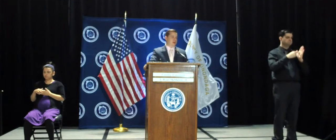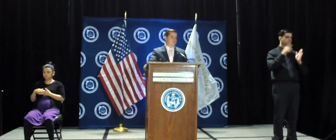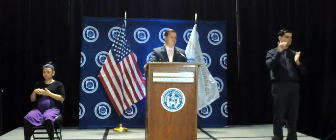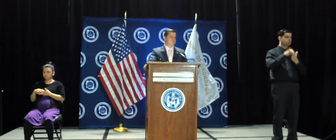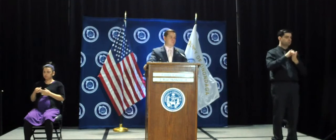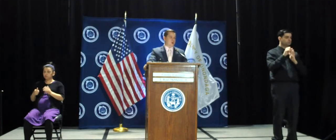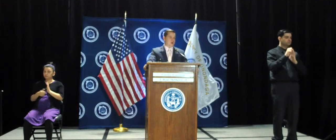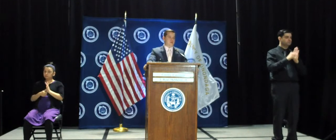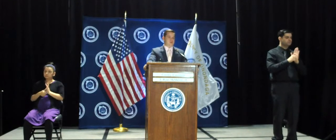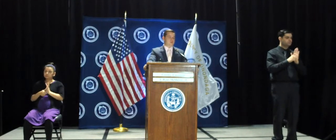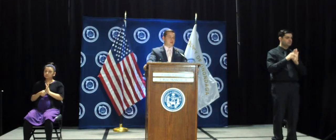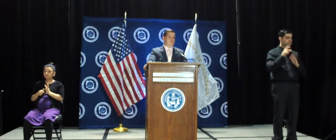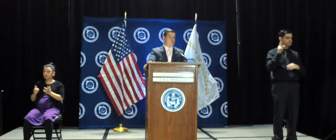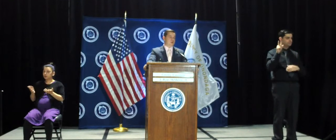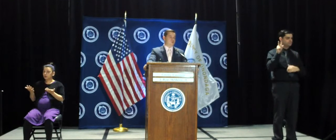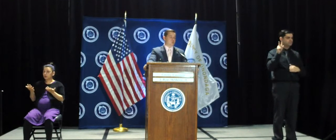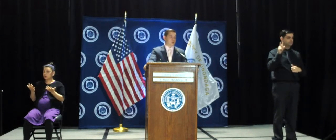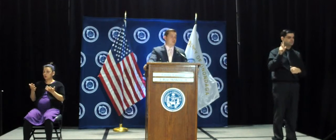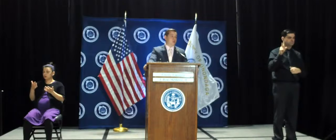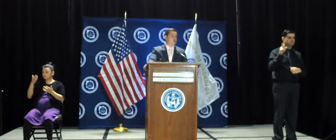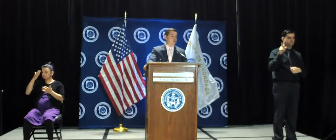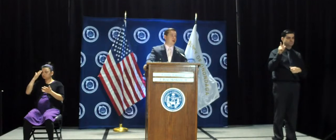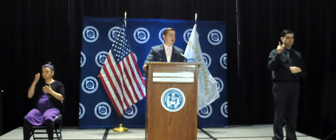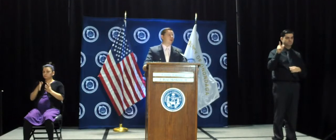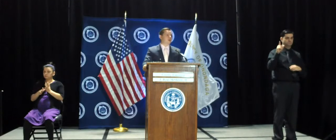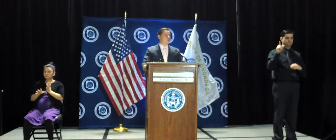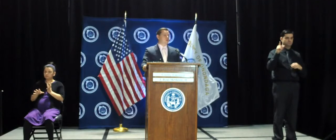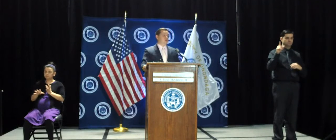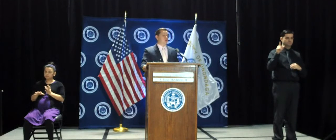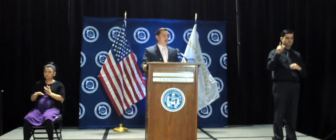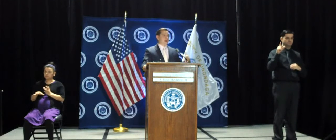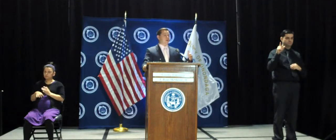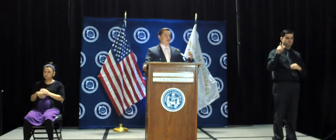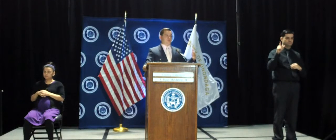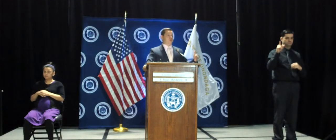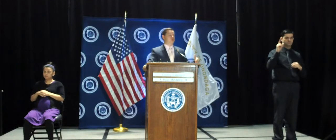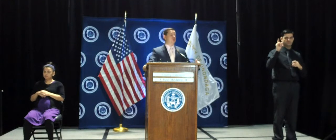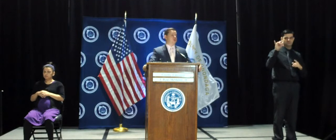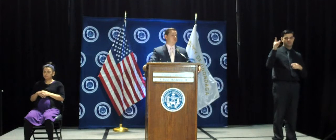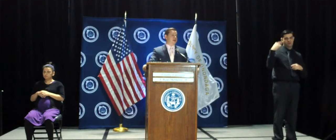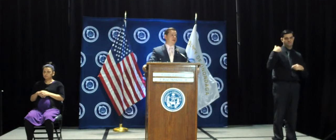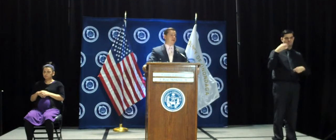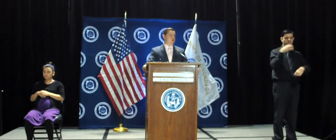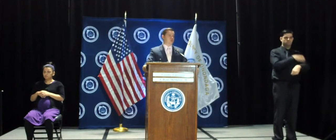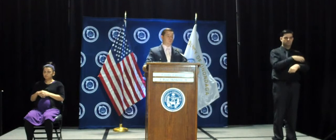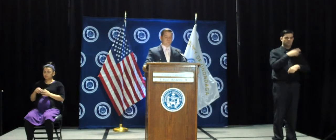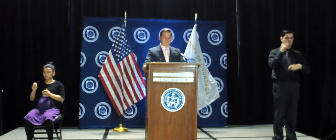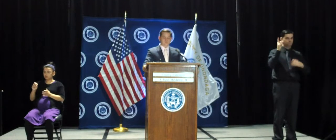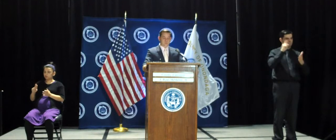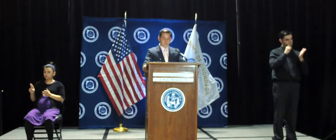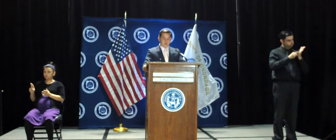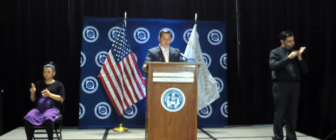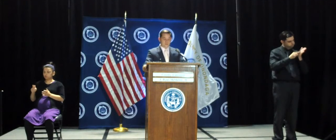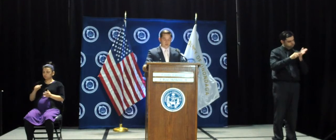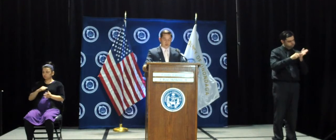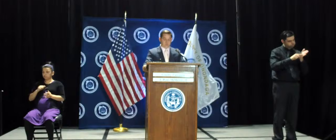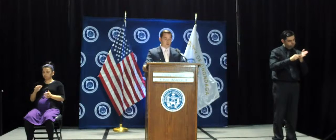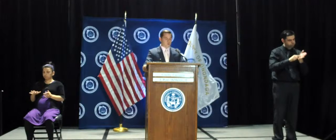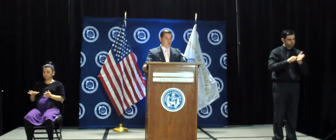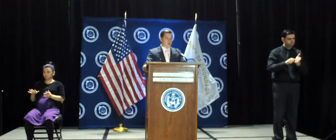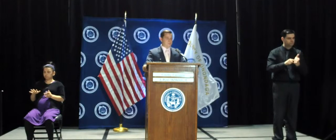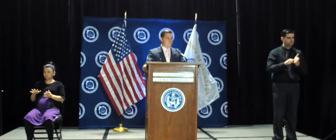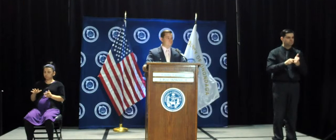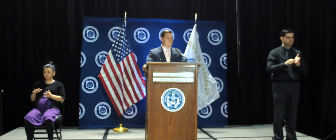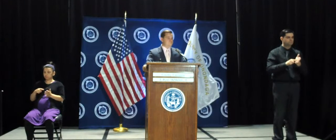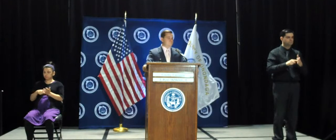in the beginning, because they have some real leverage with the code of conduct that these students have signed on to, and they've been very good